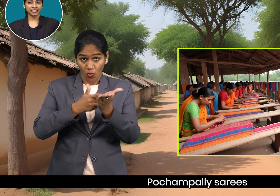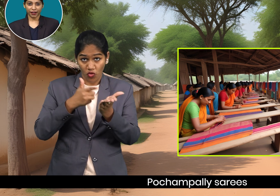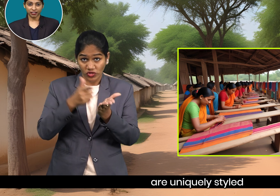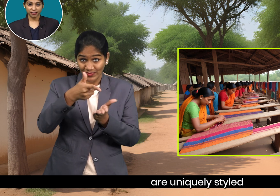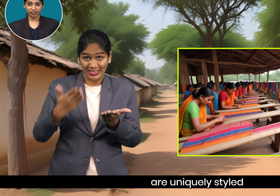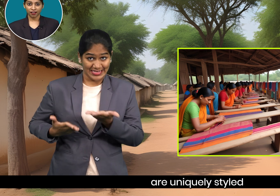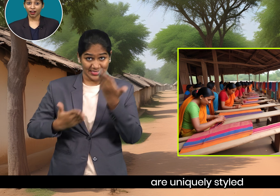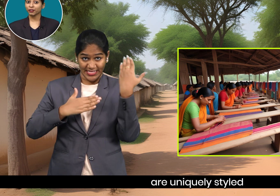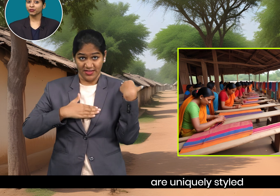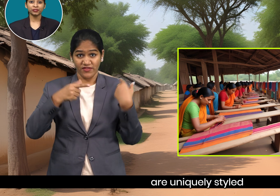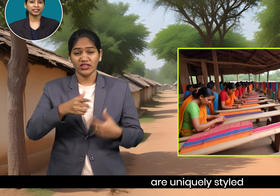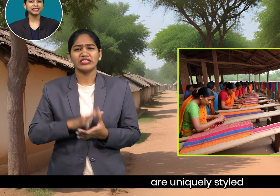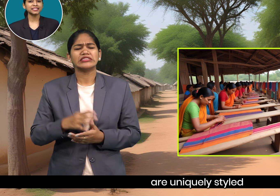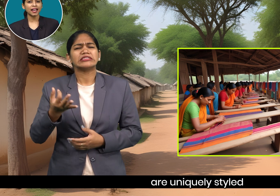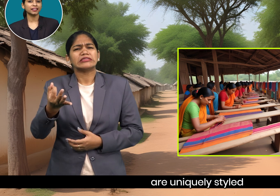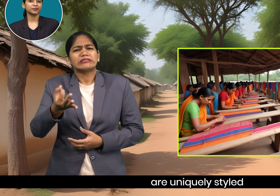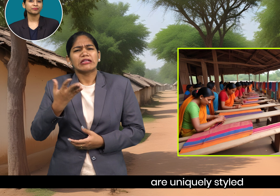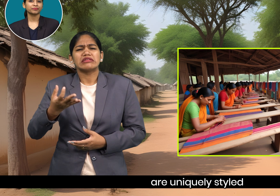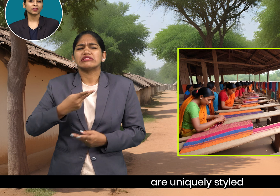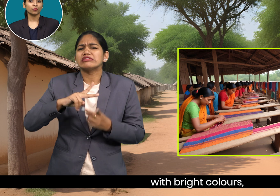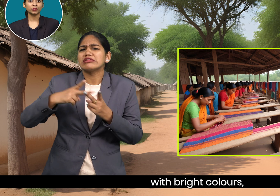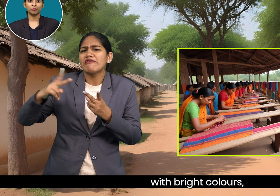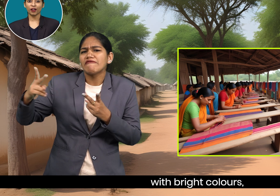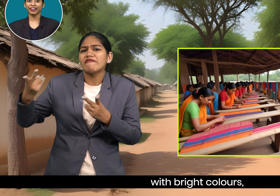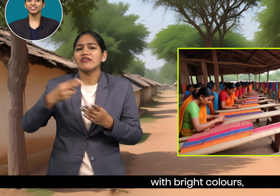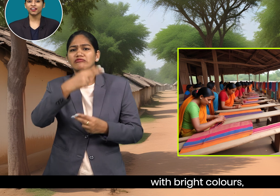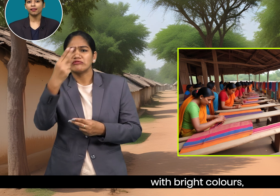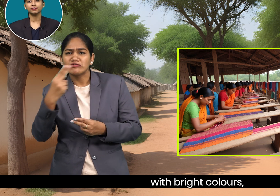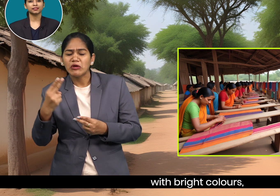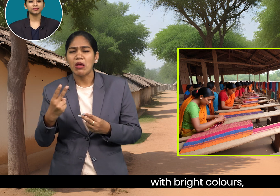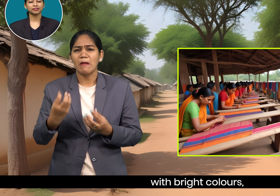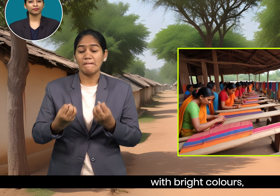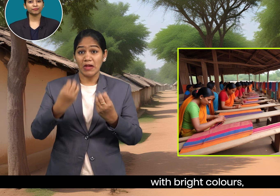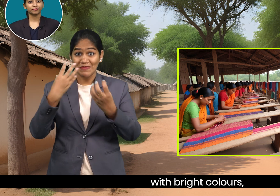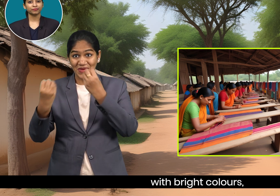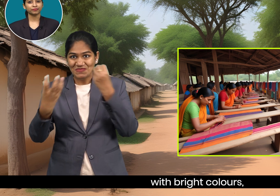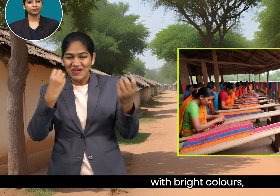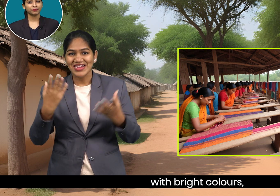Pochampalli saris are uniquely styled with bright colors,